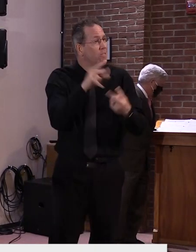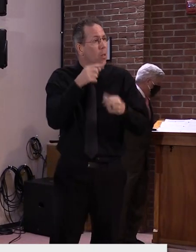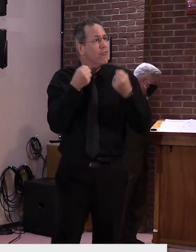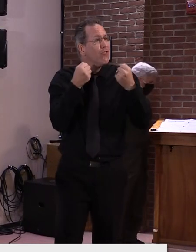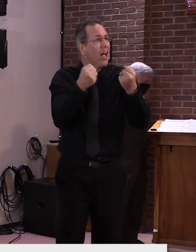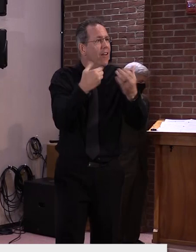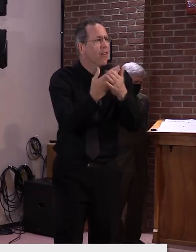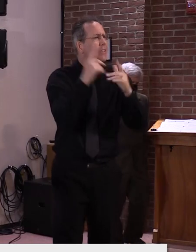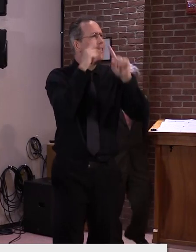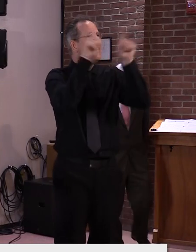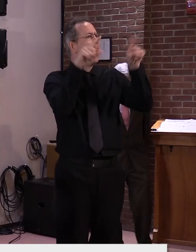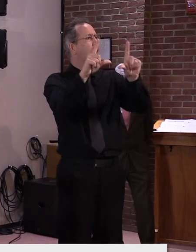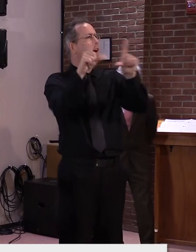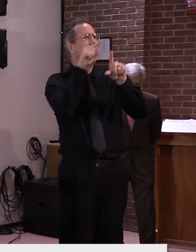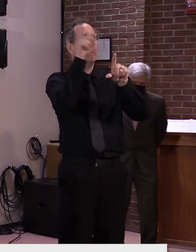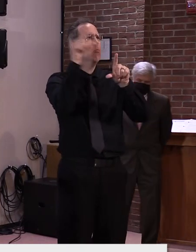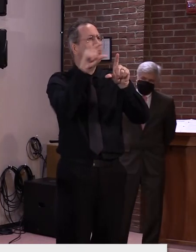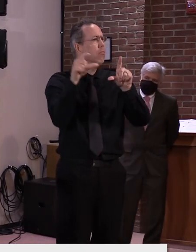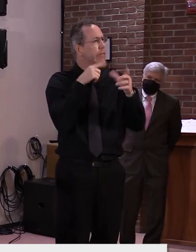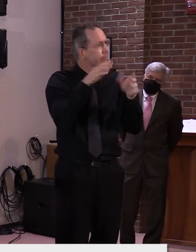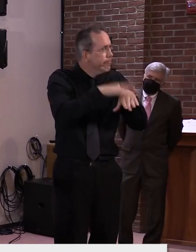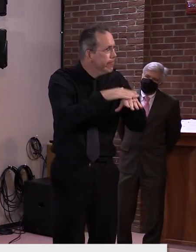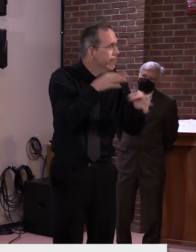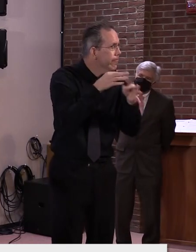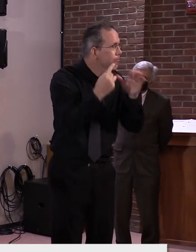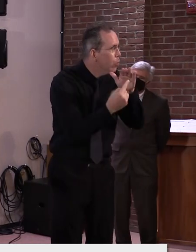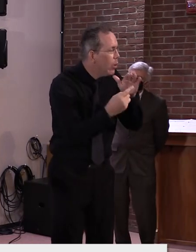explain things, and they always seem very surprised.